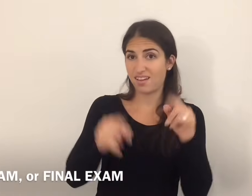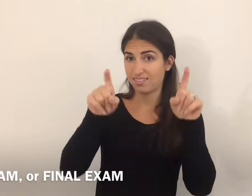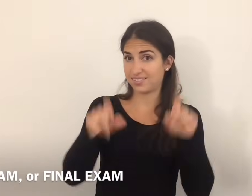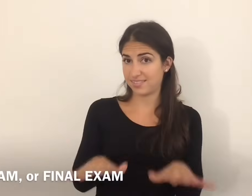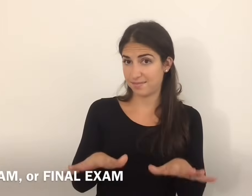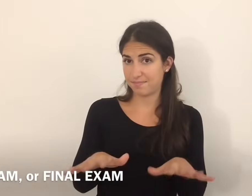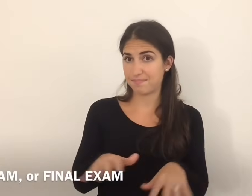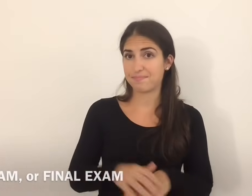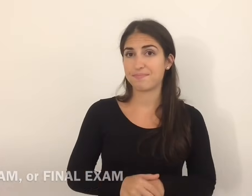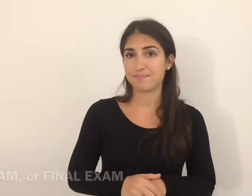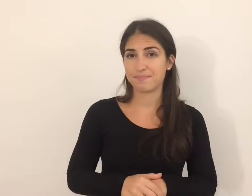Or final exam.